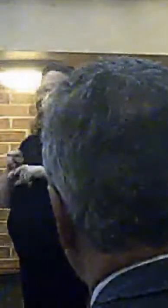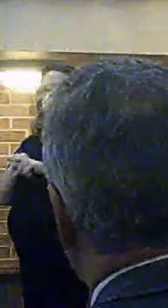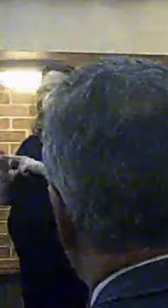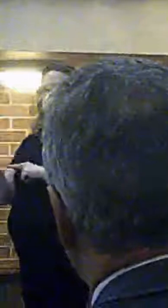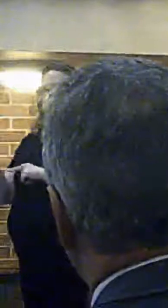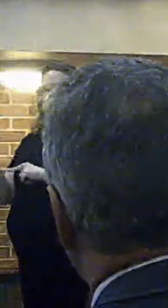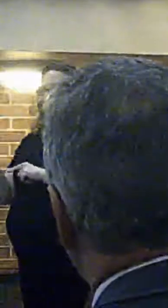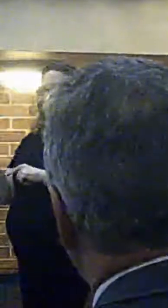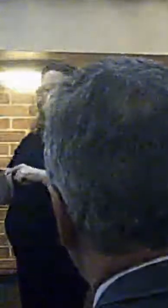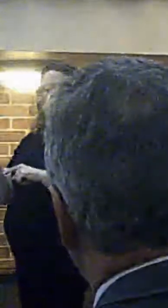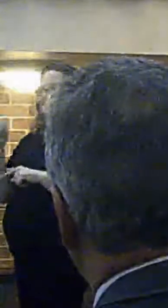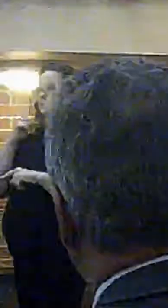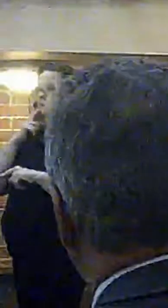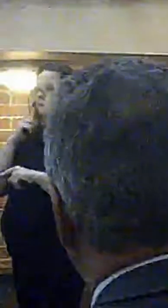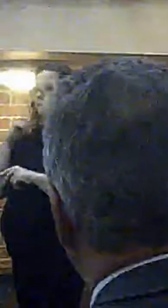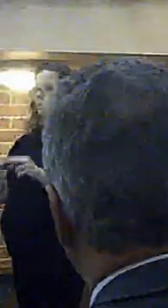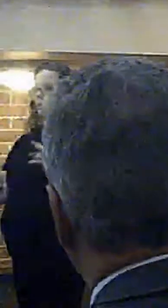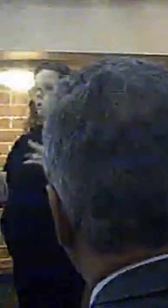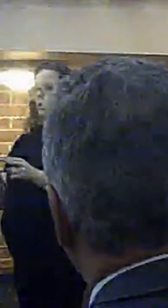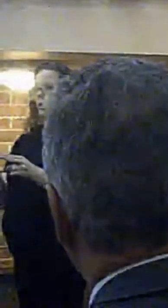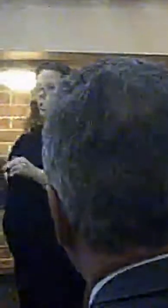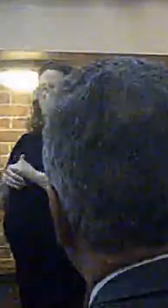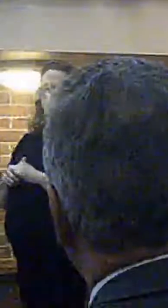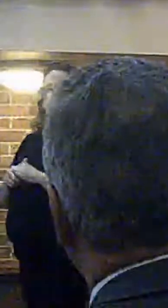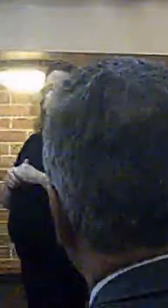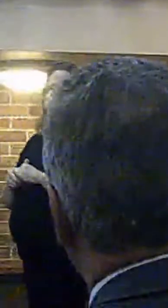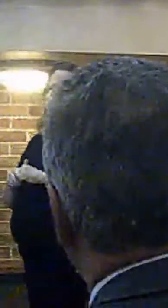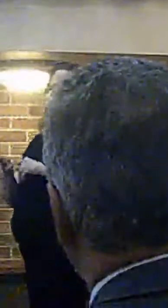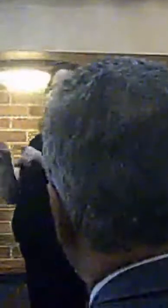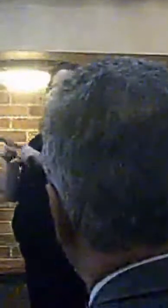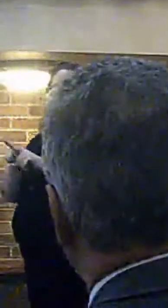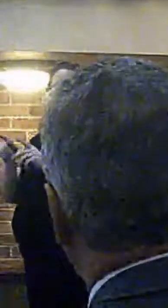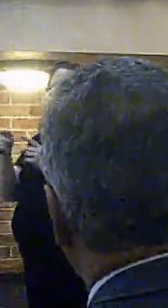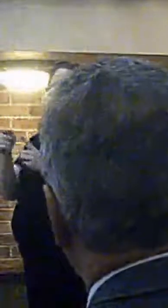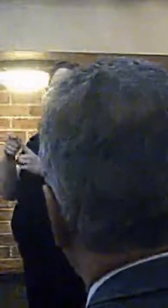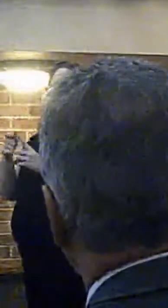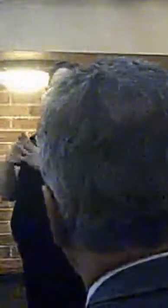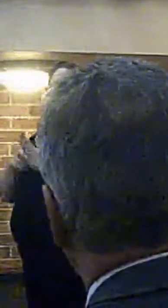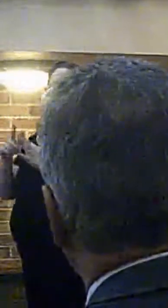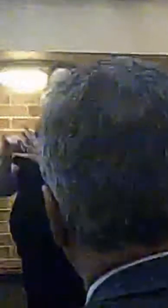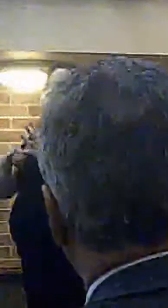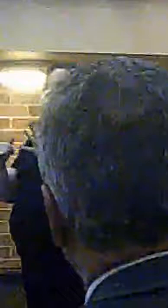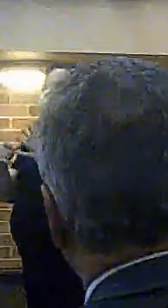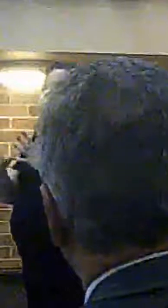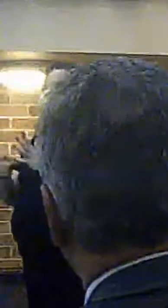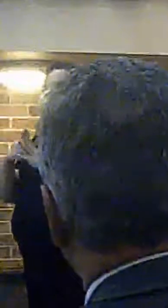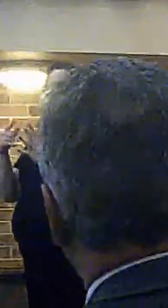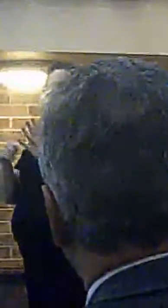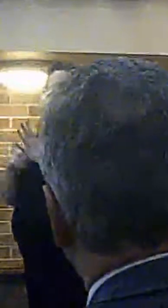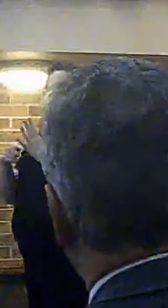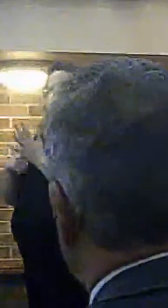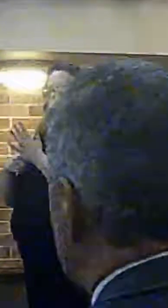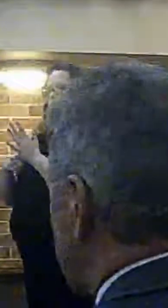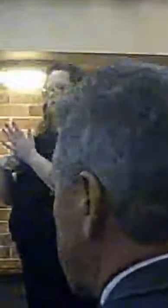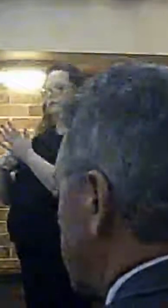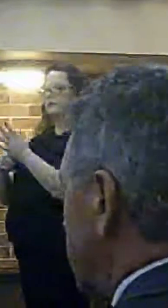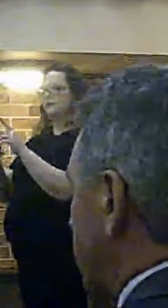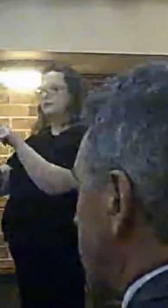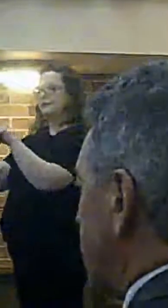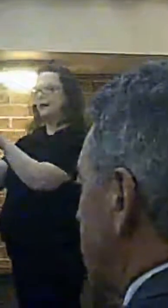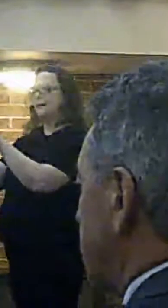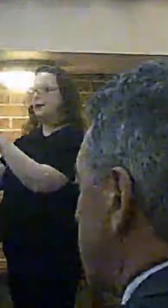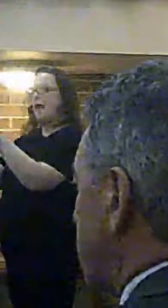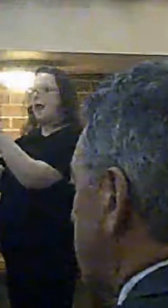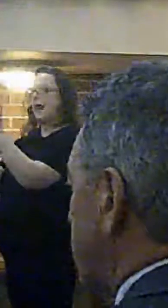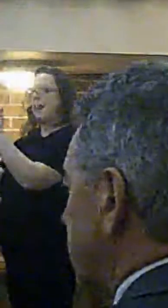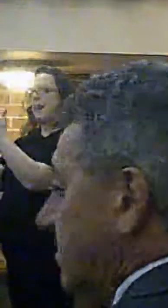simple, we used the same criteria as we did in Prescott, as we've done here, and as we're doing in Allerton. We just used the most up-to-date